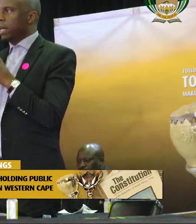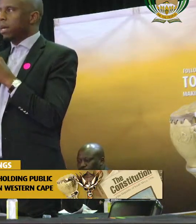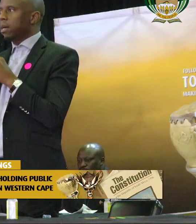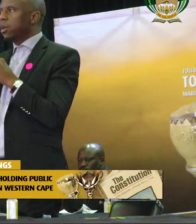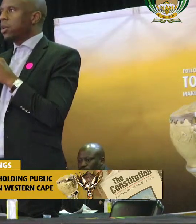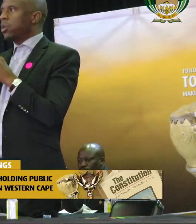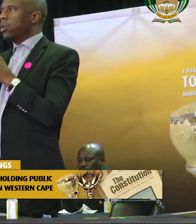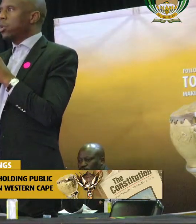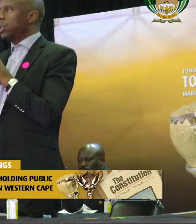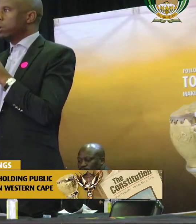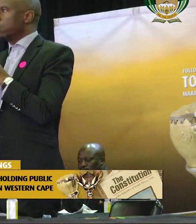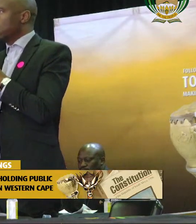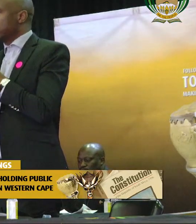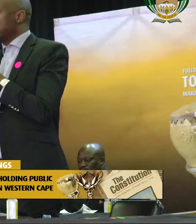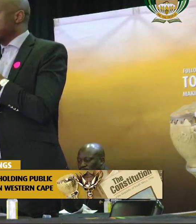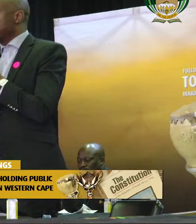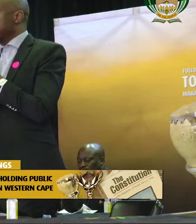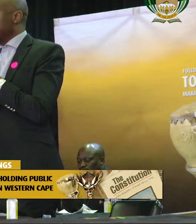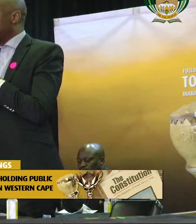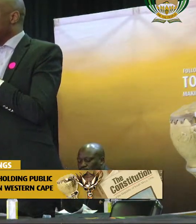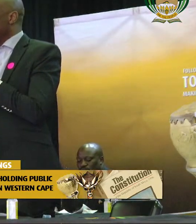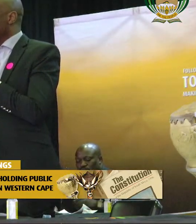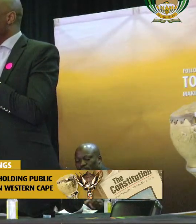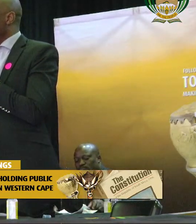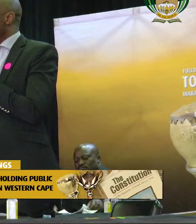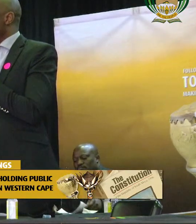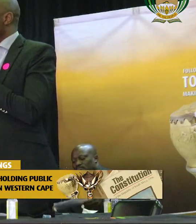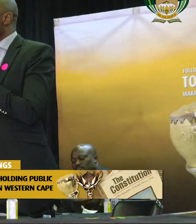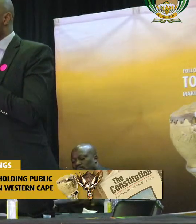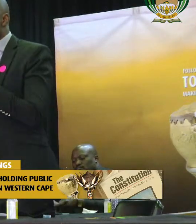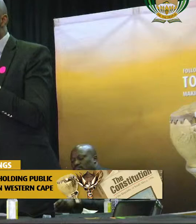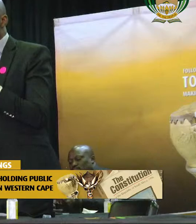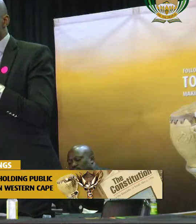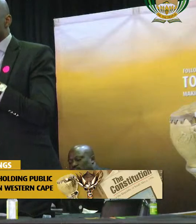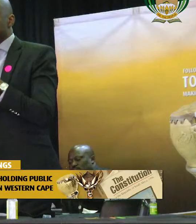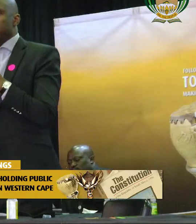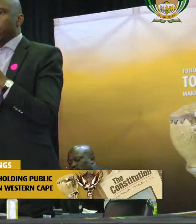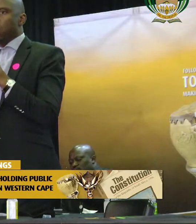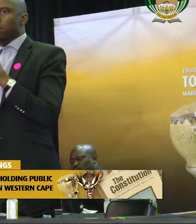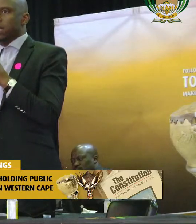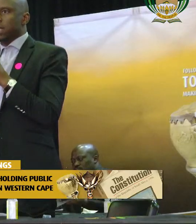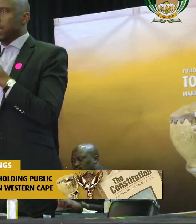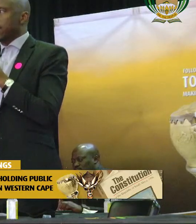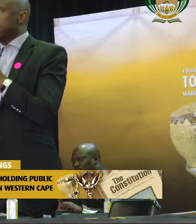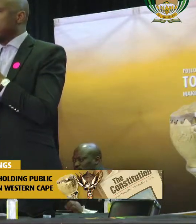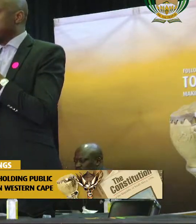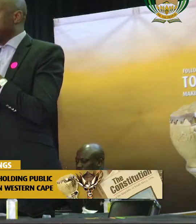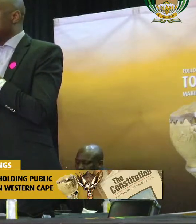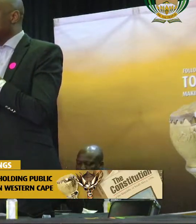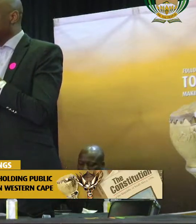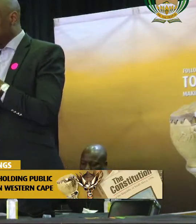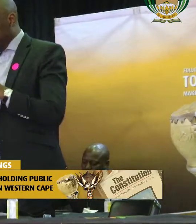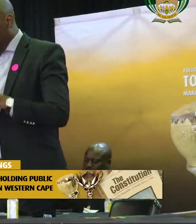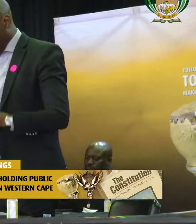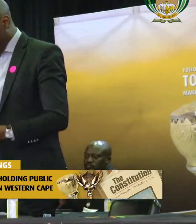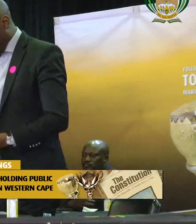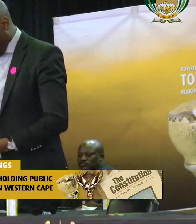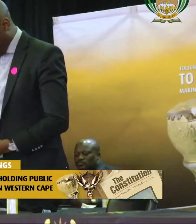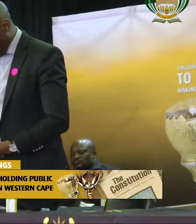the manner Honorable Ross has outlined. Thanks very much. Our meeting stands adjourned.